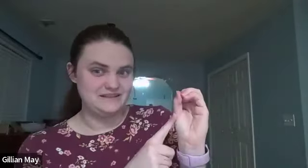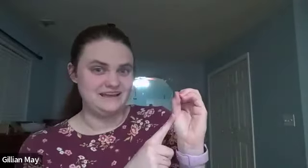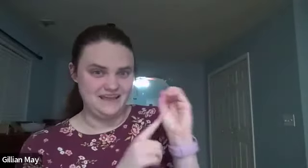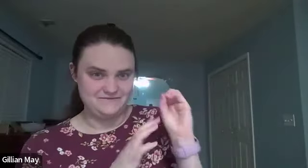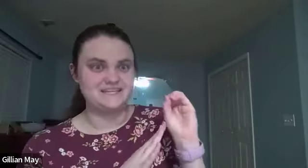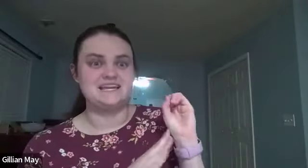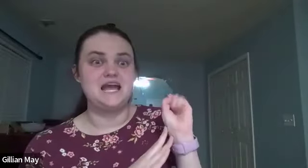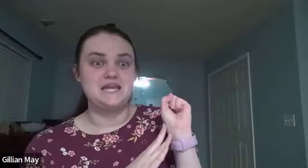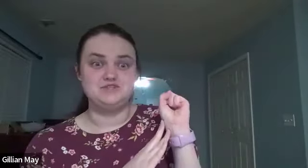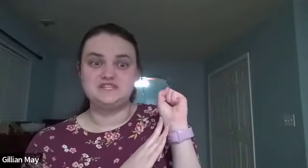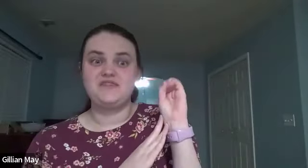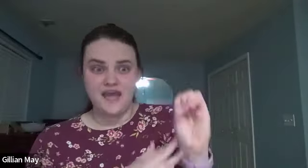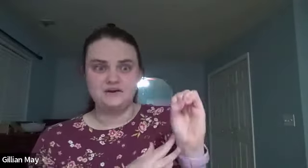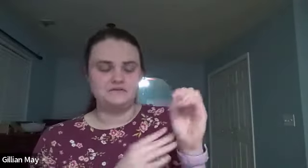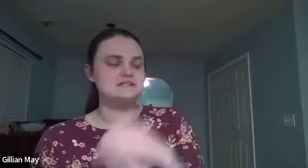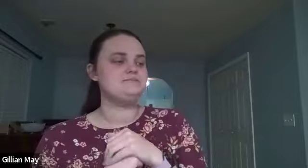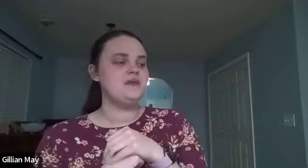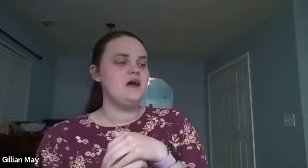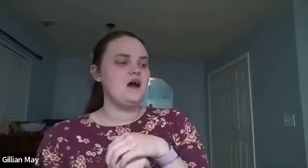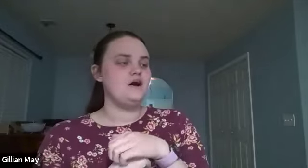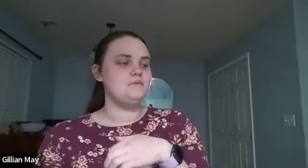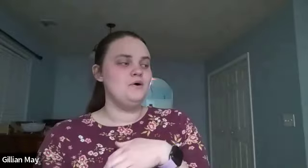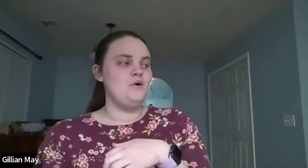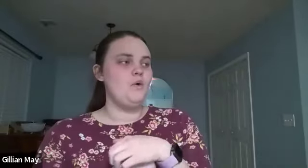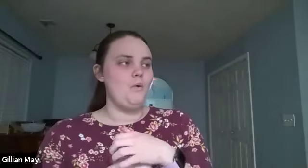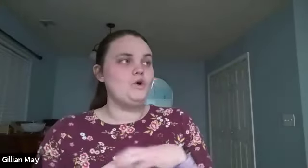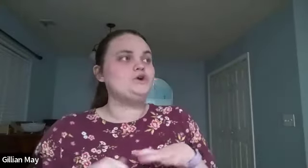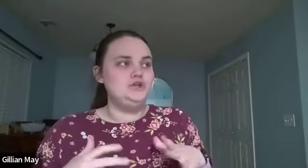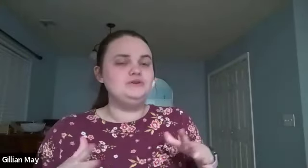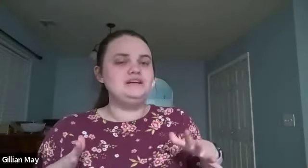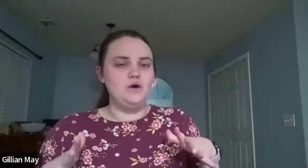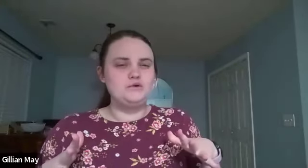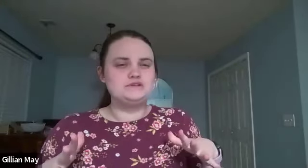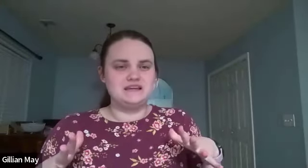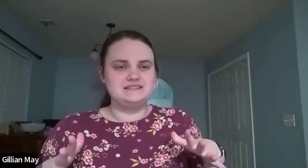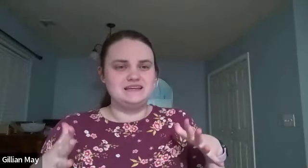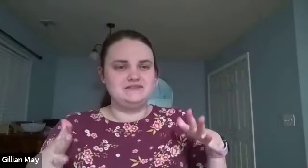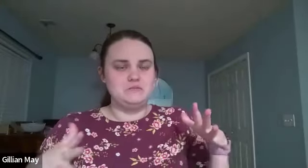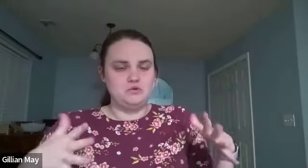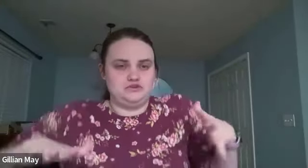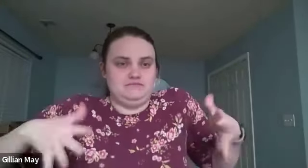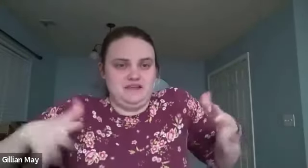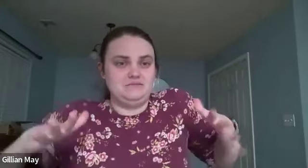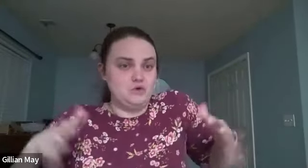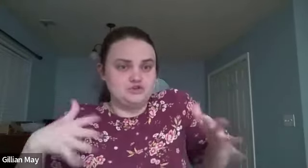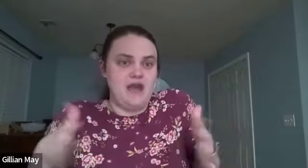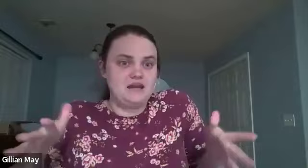like emphasize like I am just that nervous. Or you can almost like I say, the more dramatic you